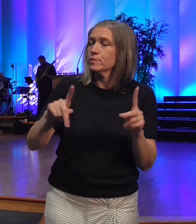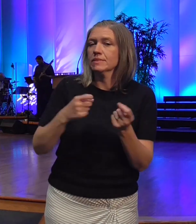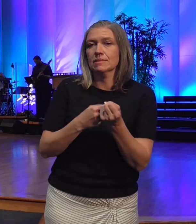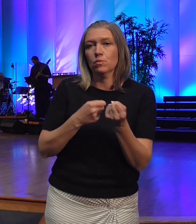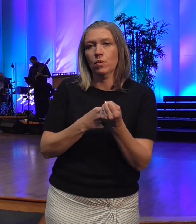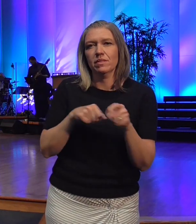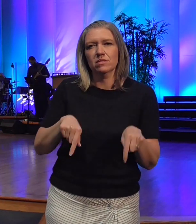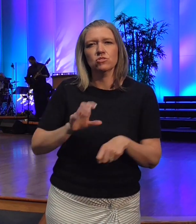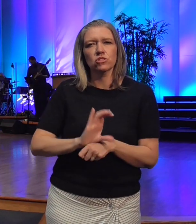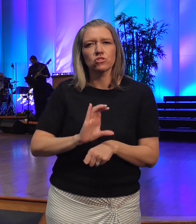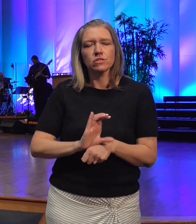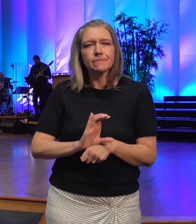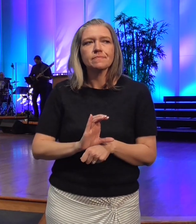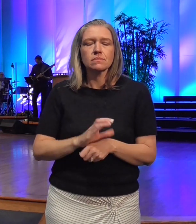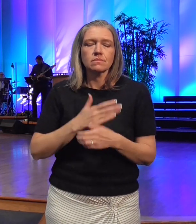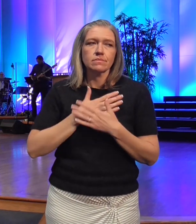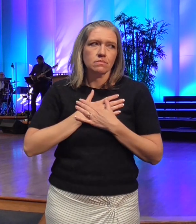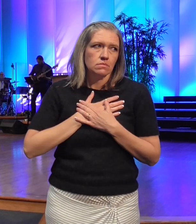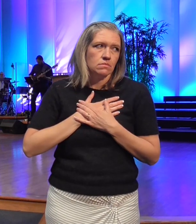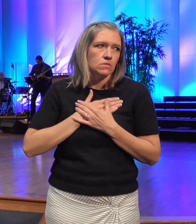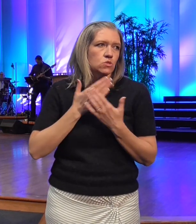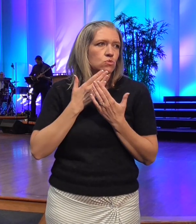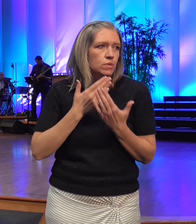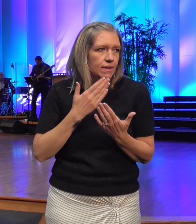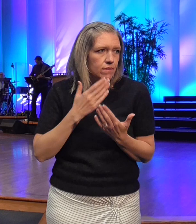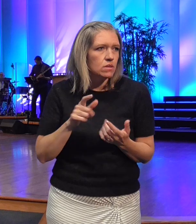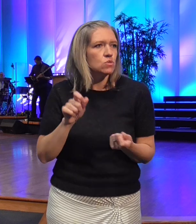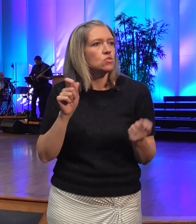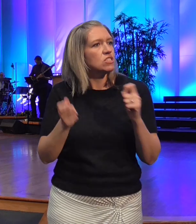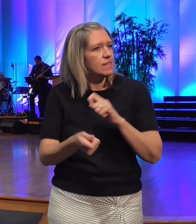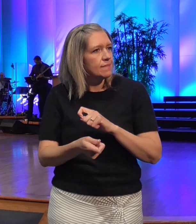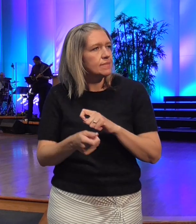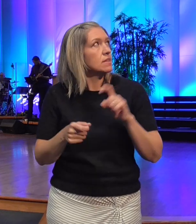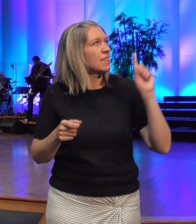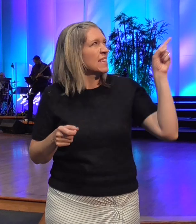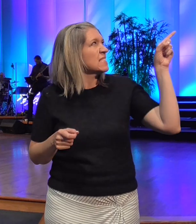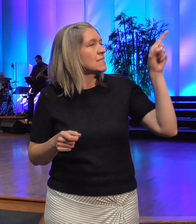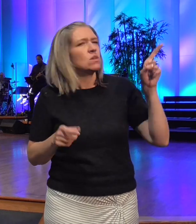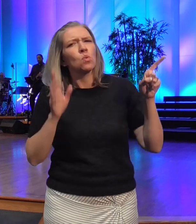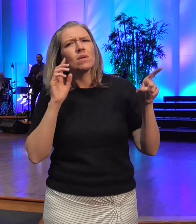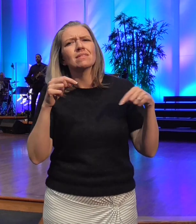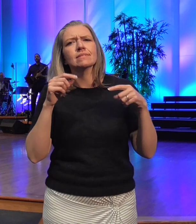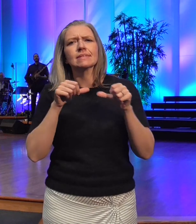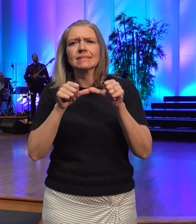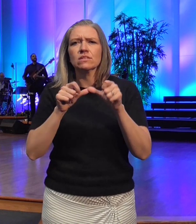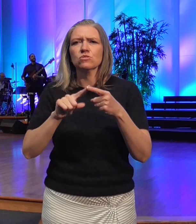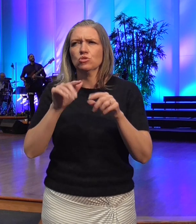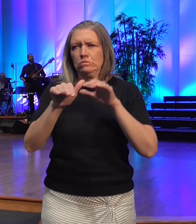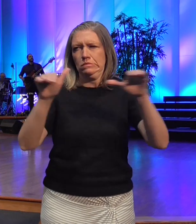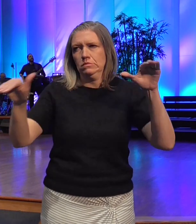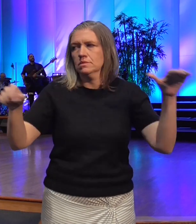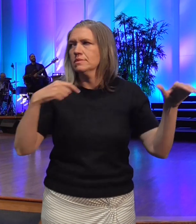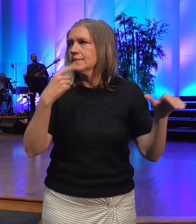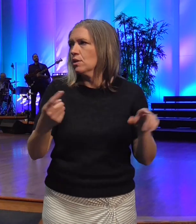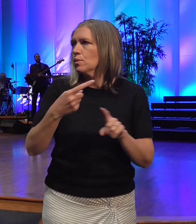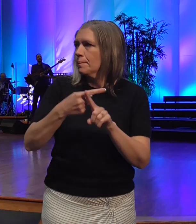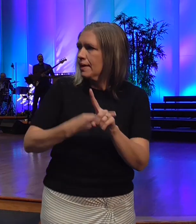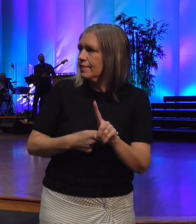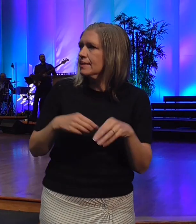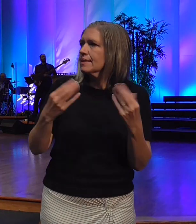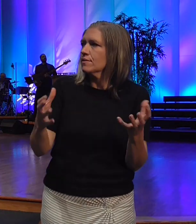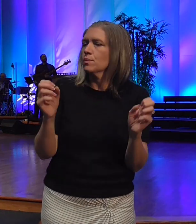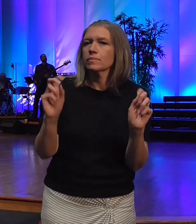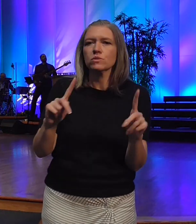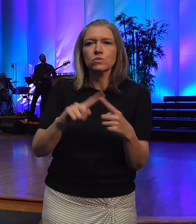that regard. So we're very grateful to be making this shift, and we're just going to keep telling you about it all month and give you a chance to participate. If you have